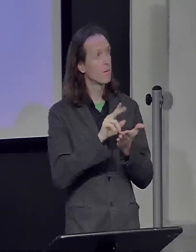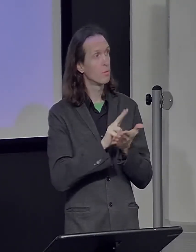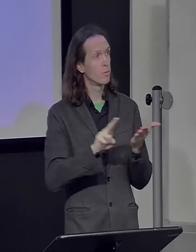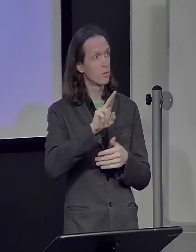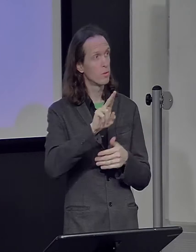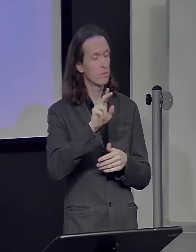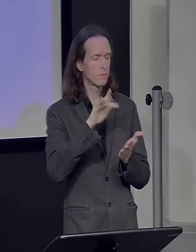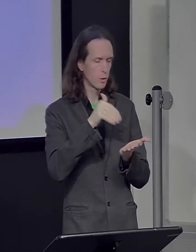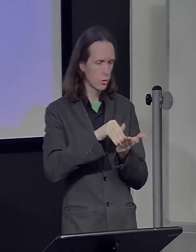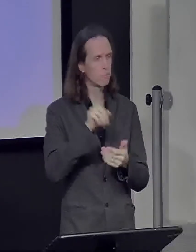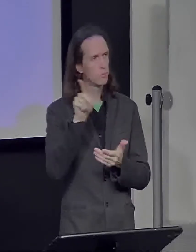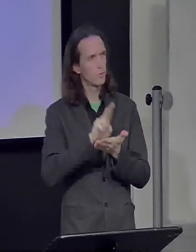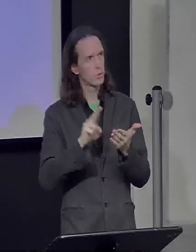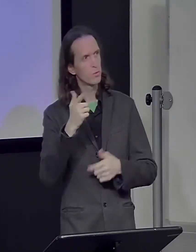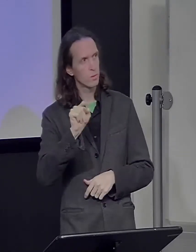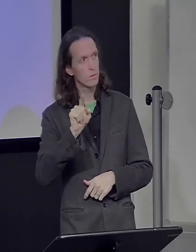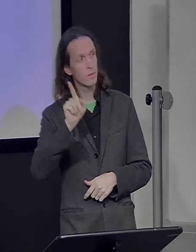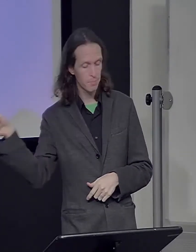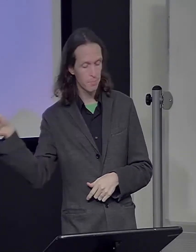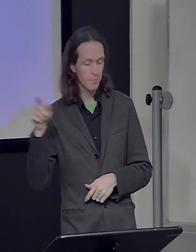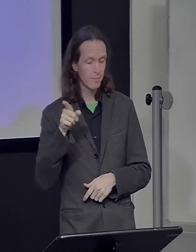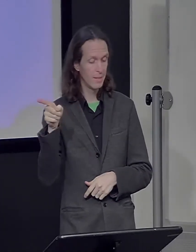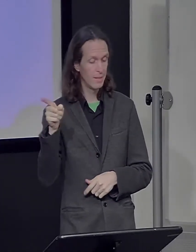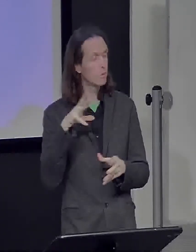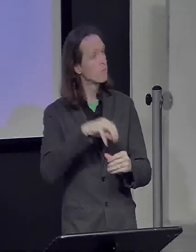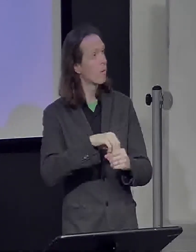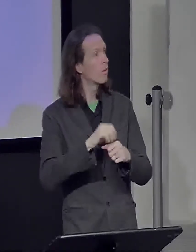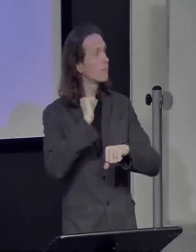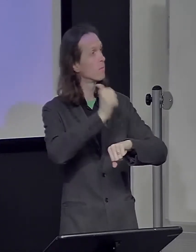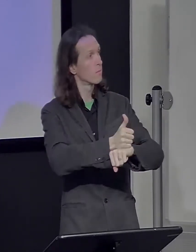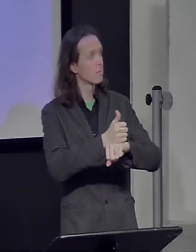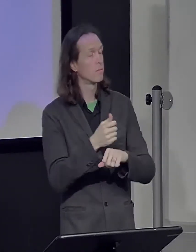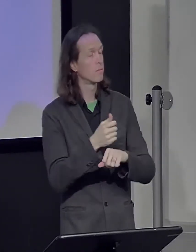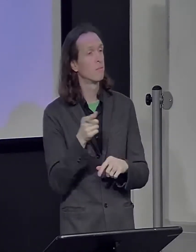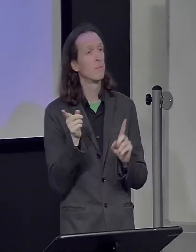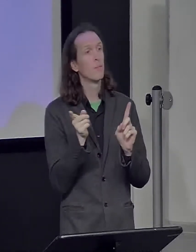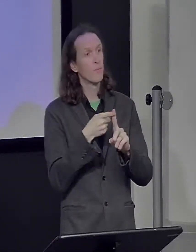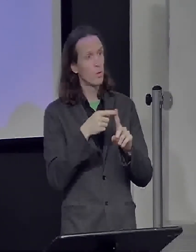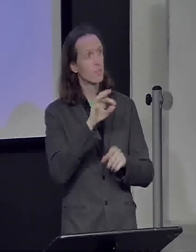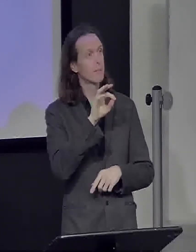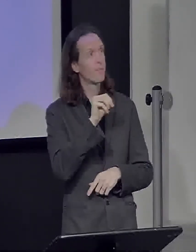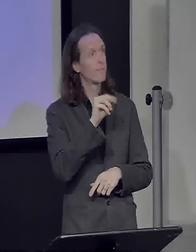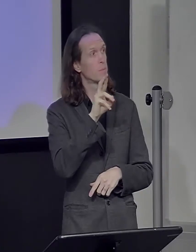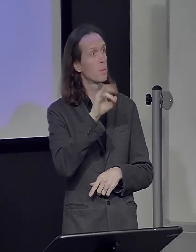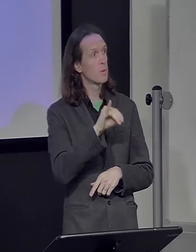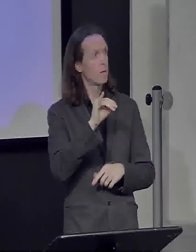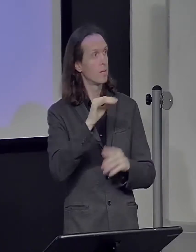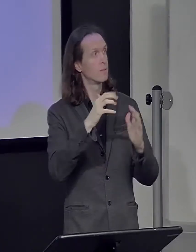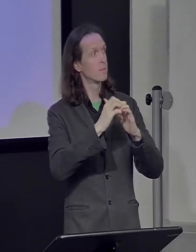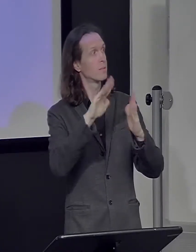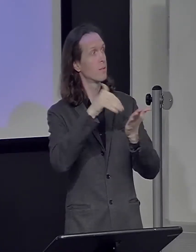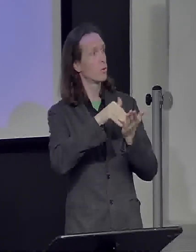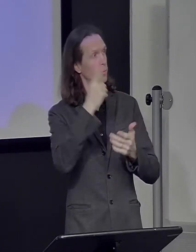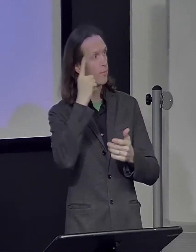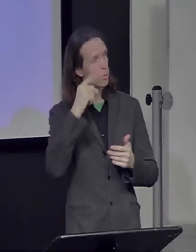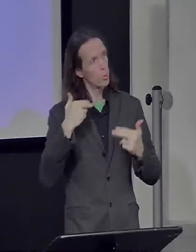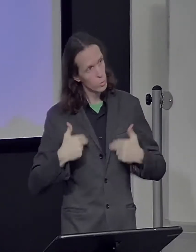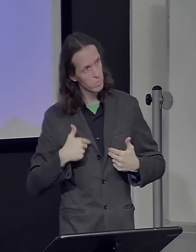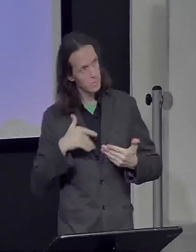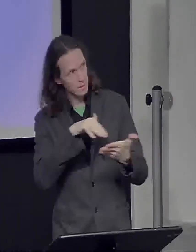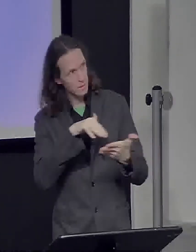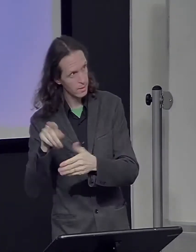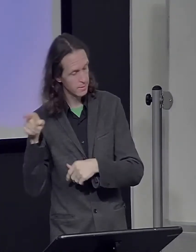At Georgetown University Medical Center, he was involved in establishing the first